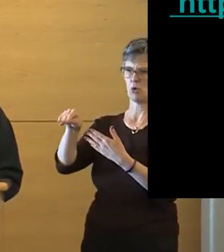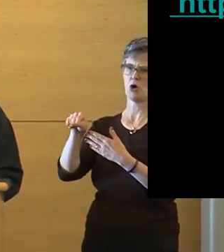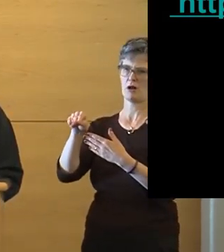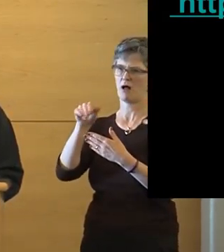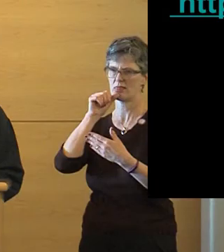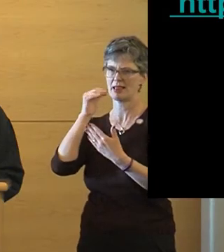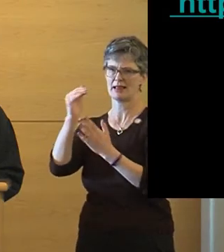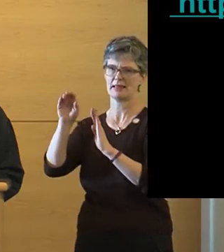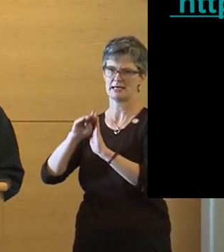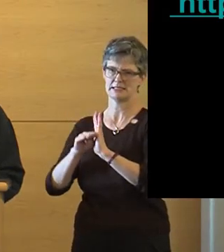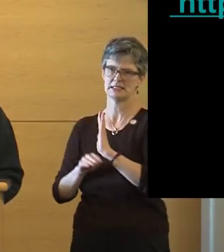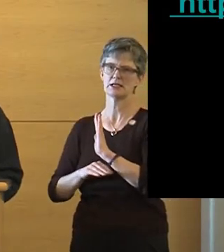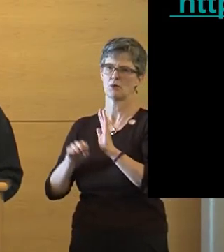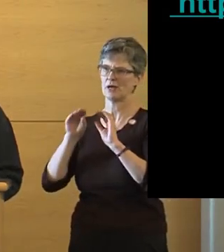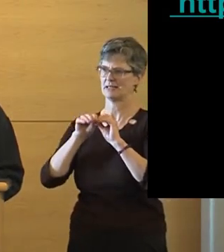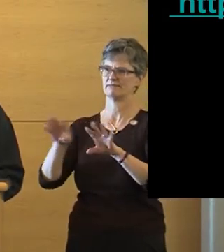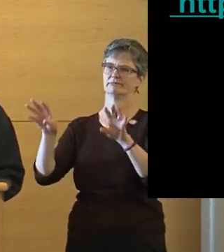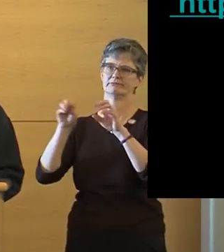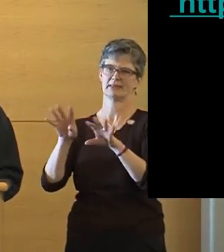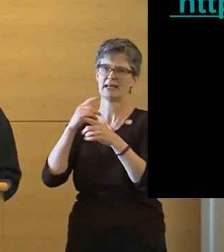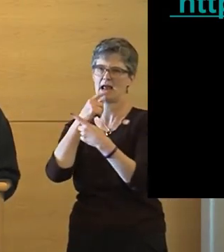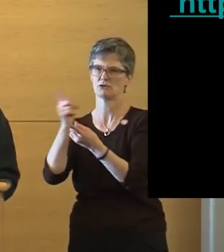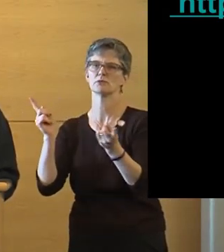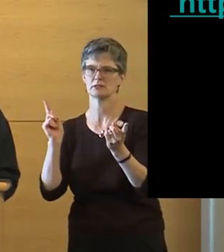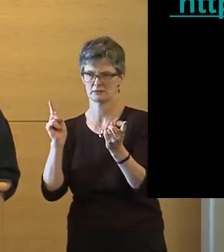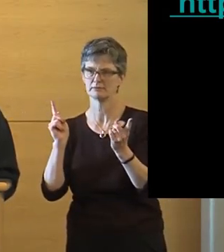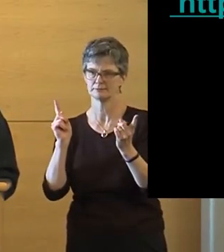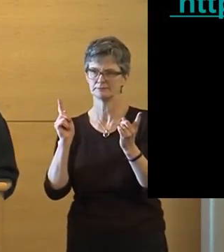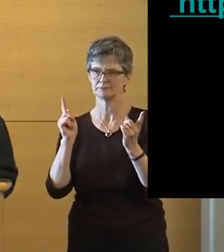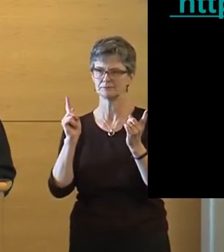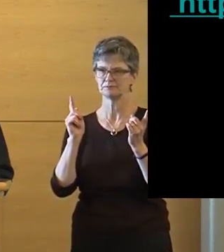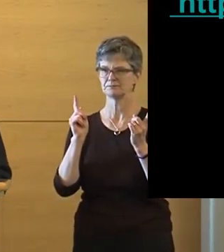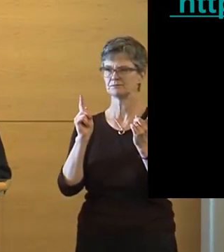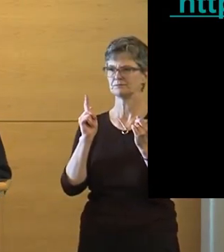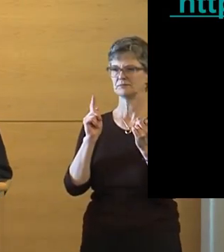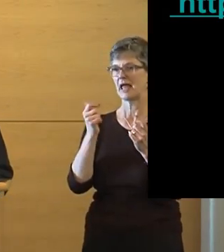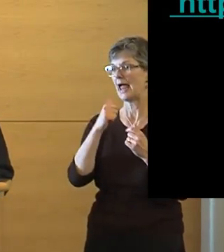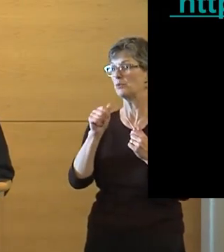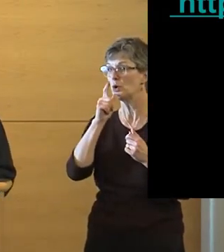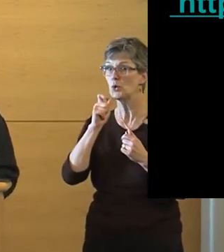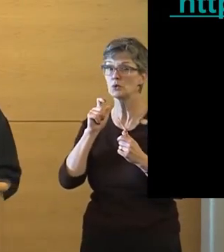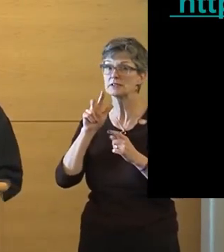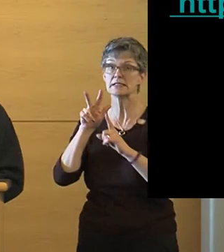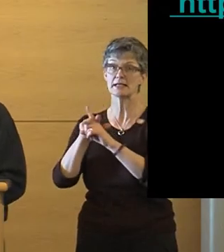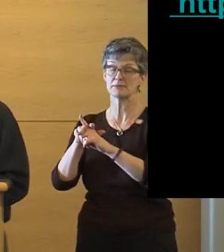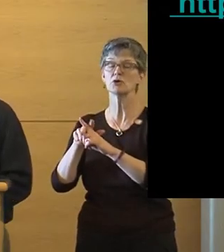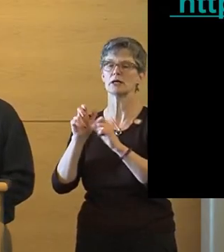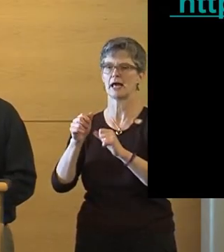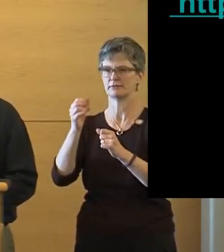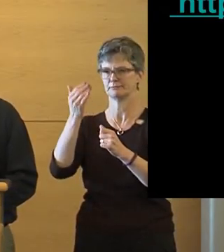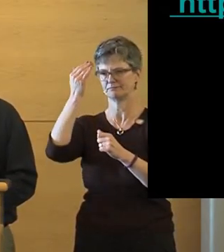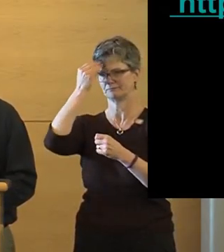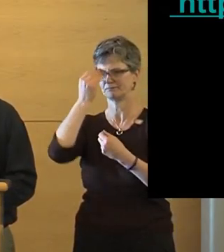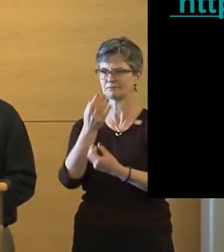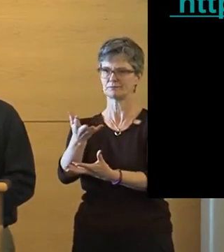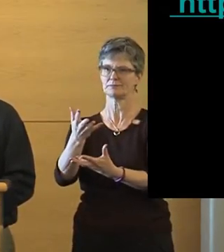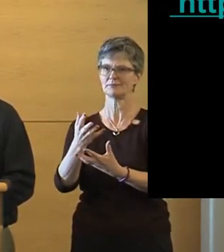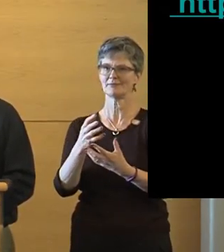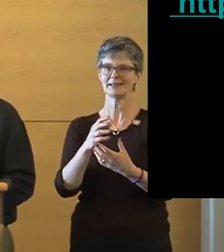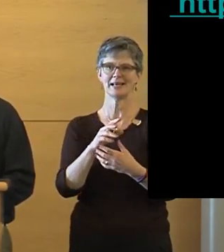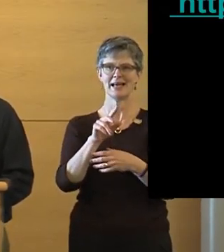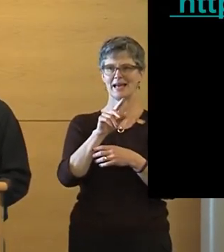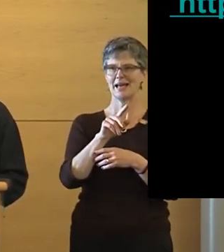a big community event surrounding accessibility. So if you're interested in that, then there's a website